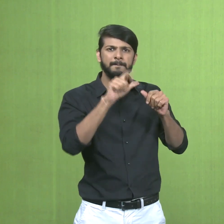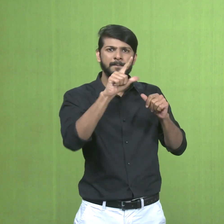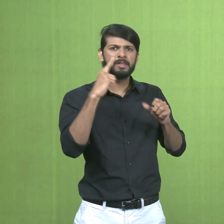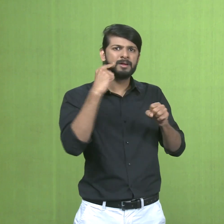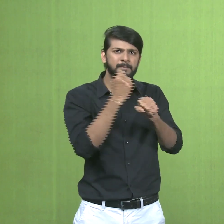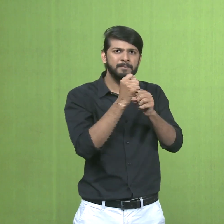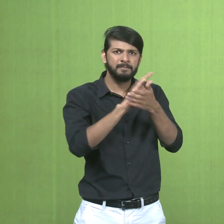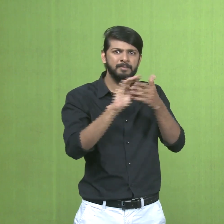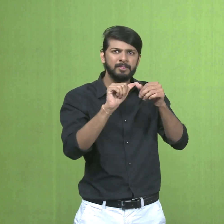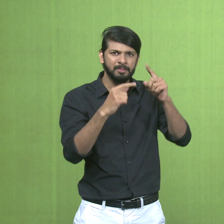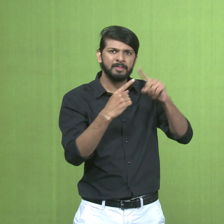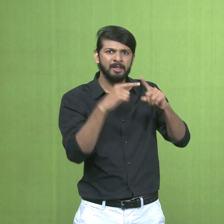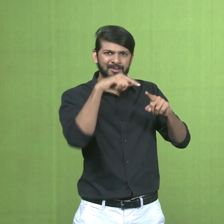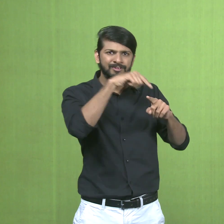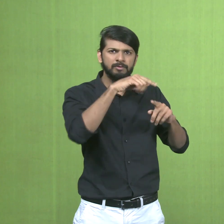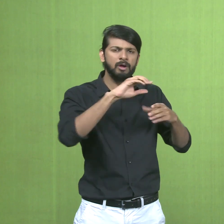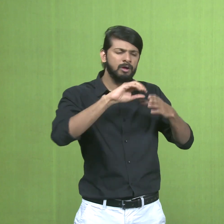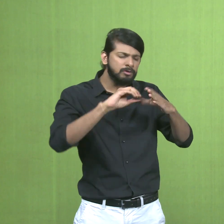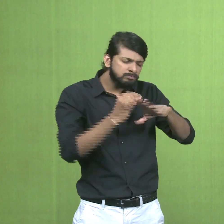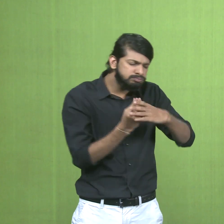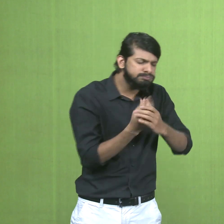The Kalighat painting, a brief description.